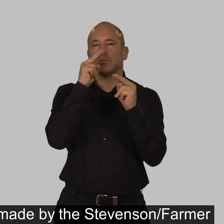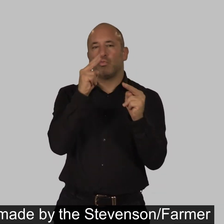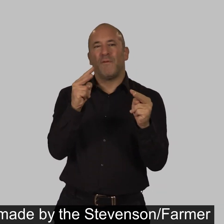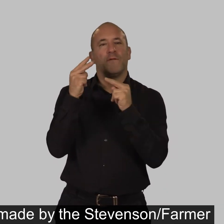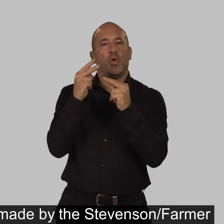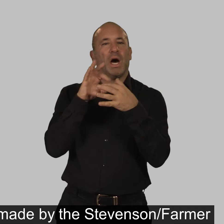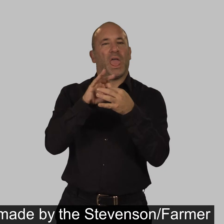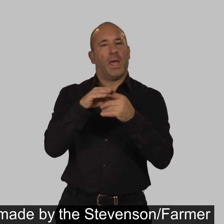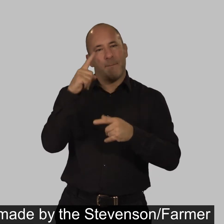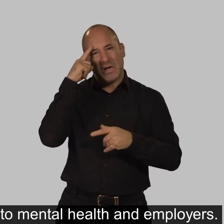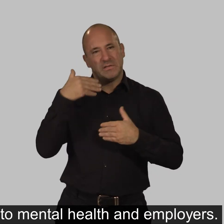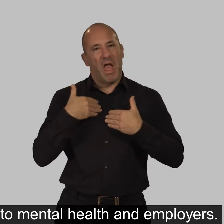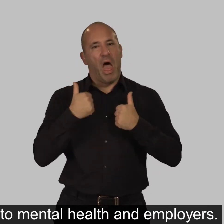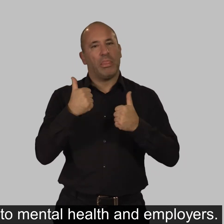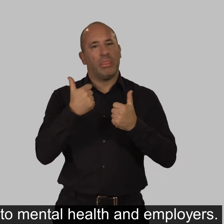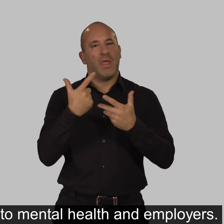Review into mental health and employers.